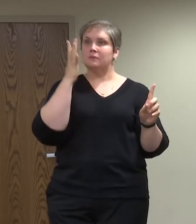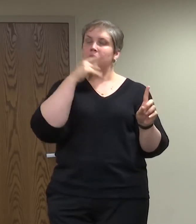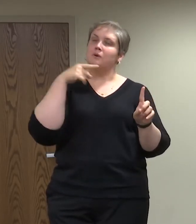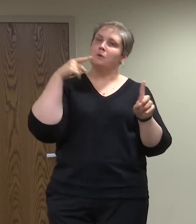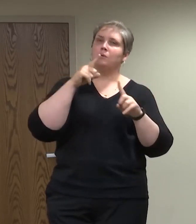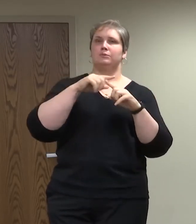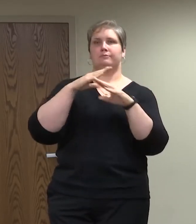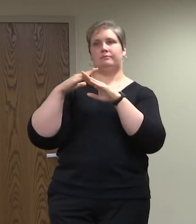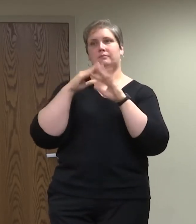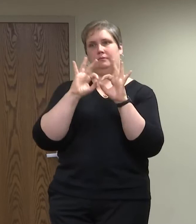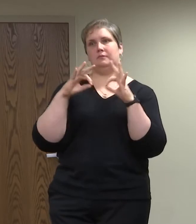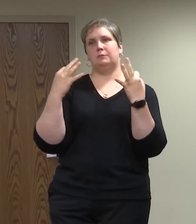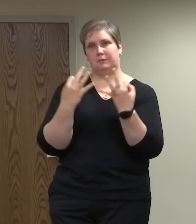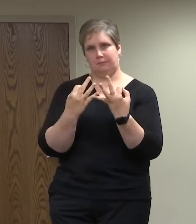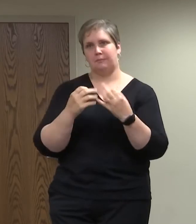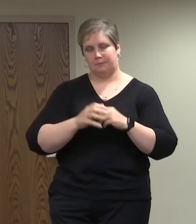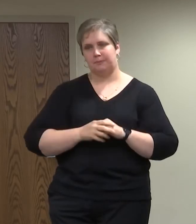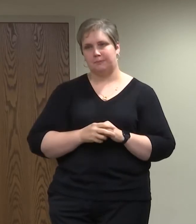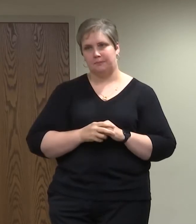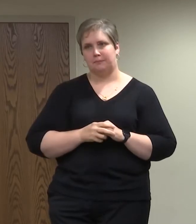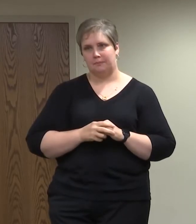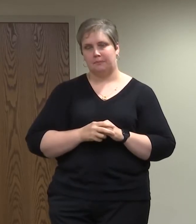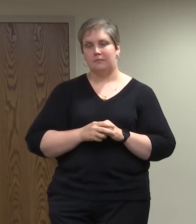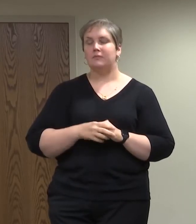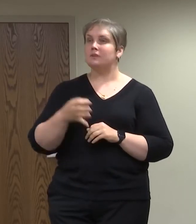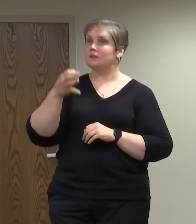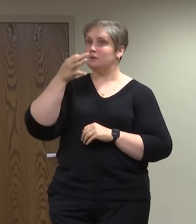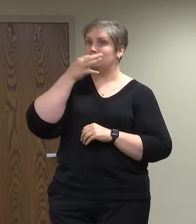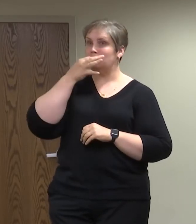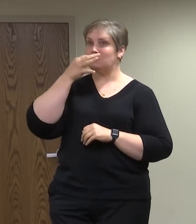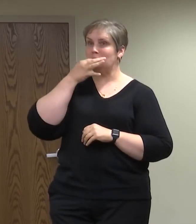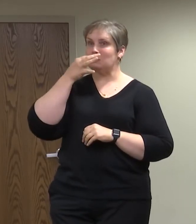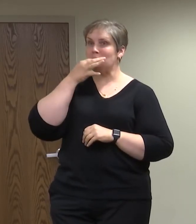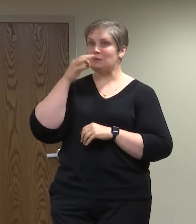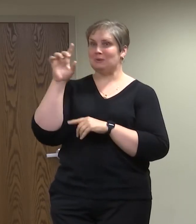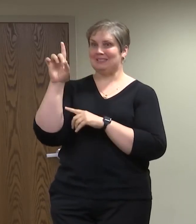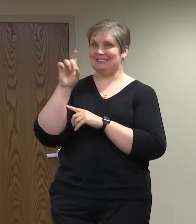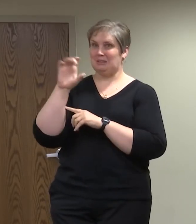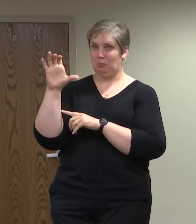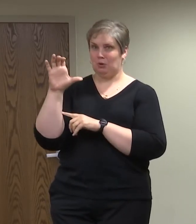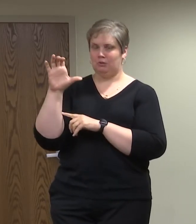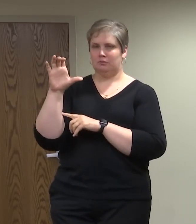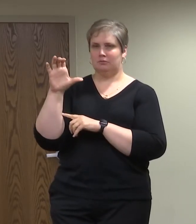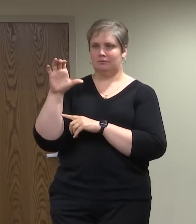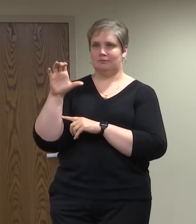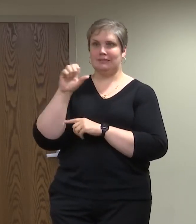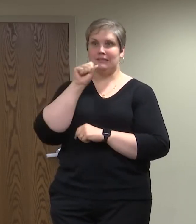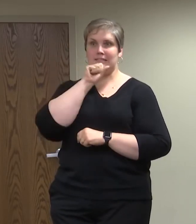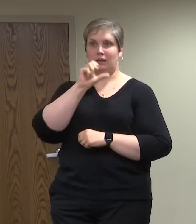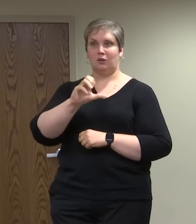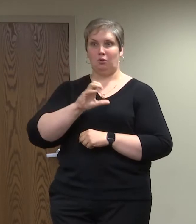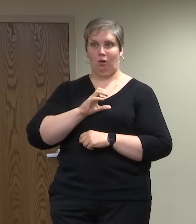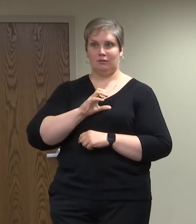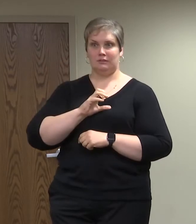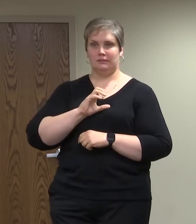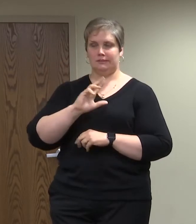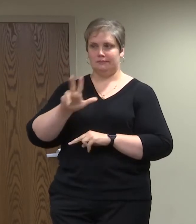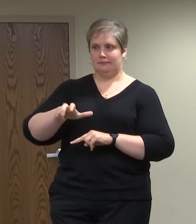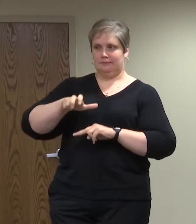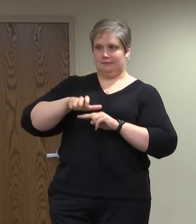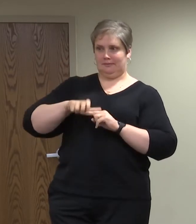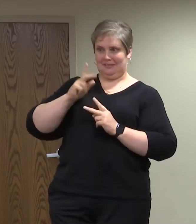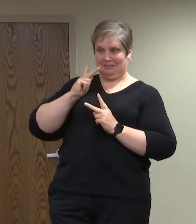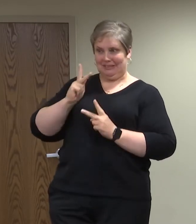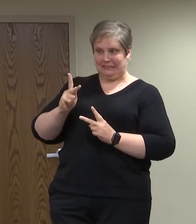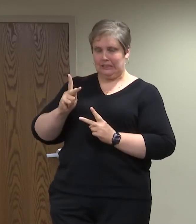families as safe as possible. And of course, as December approaches, the Santa visits. So we really have to be thoughtful about this because